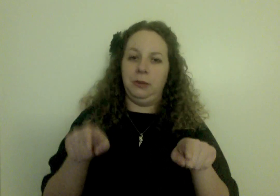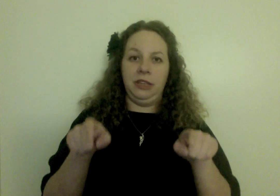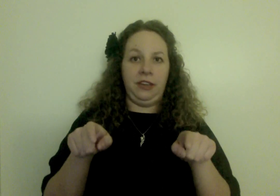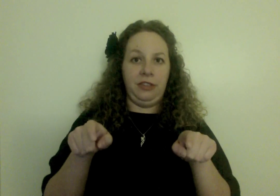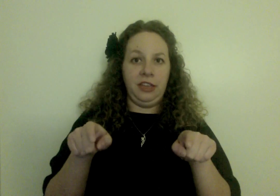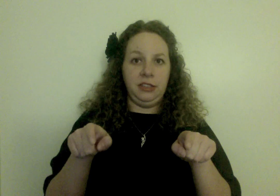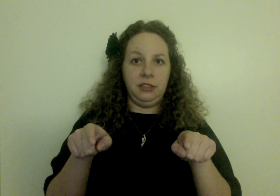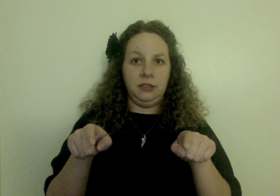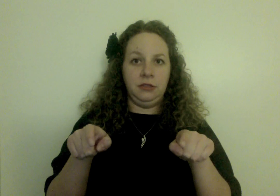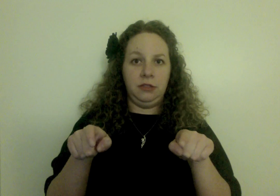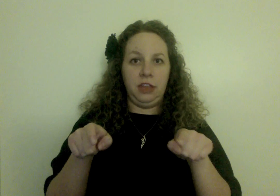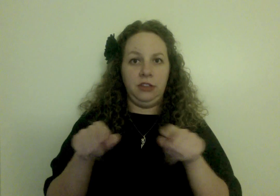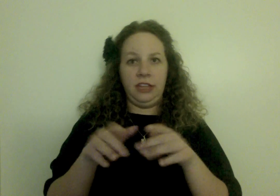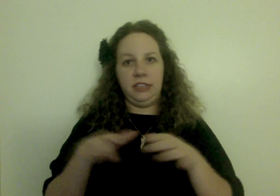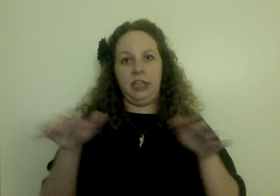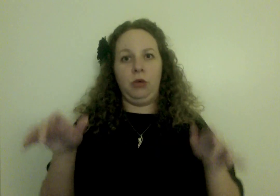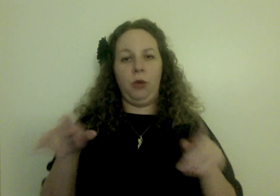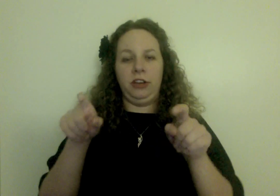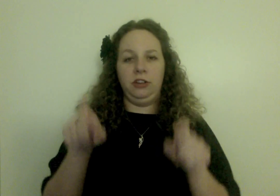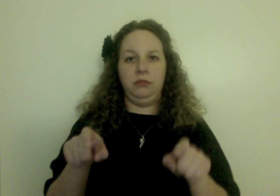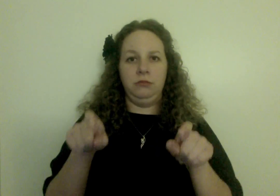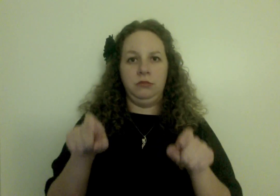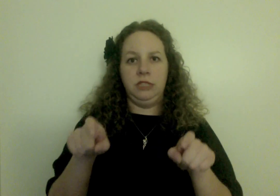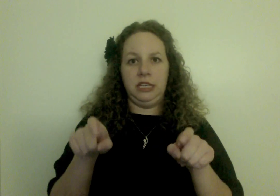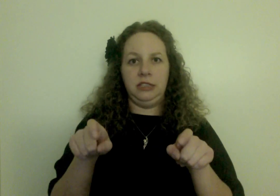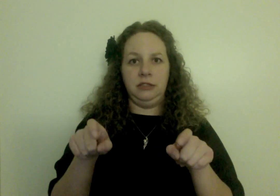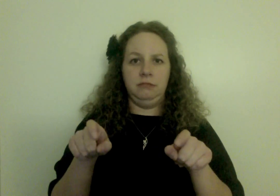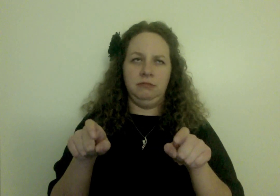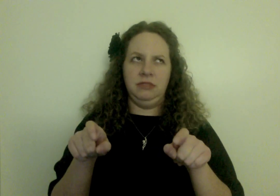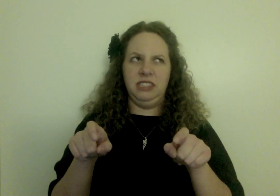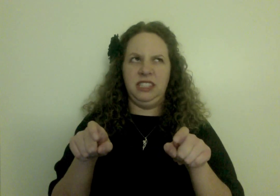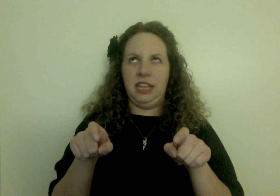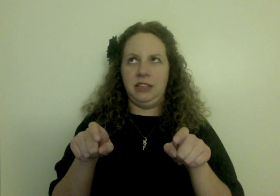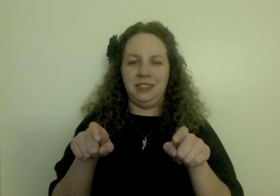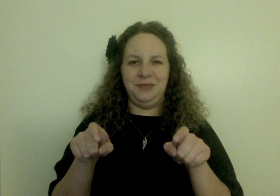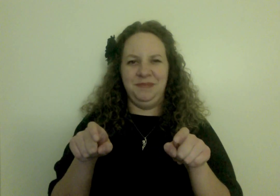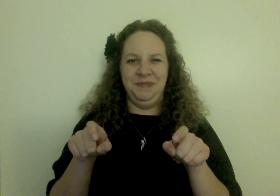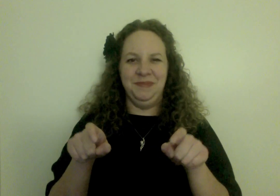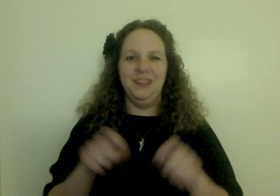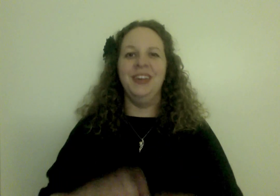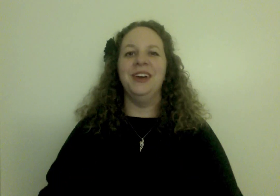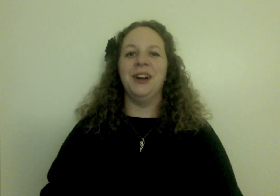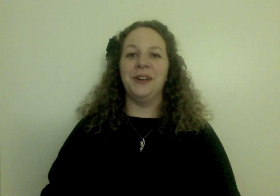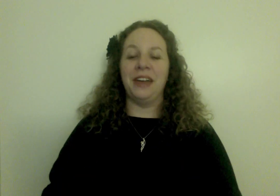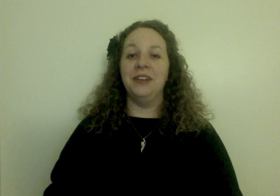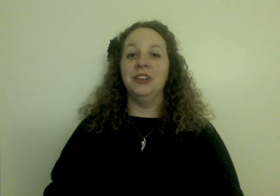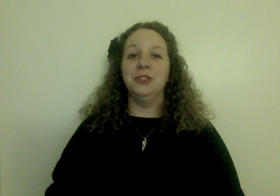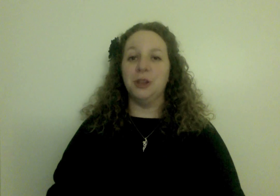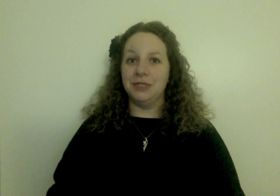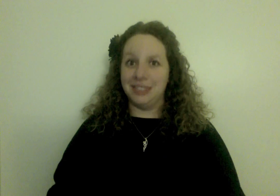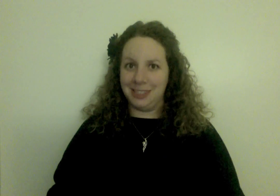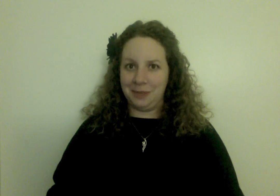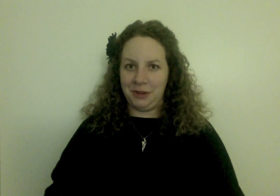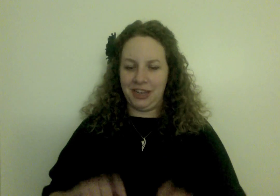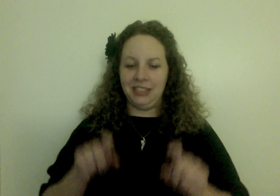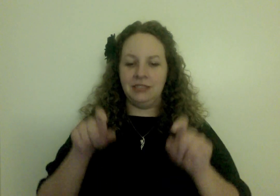like this, and your legs like a wider sitting stance. Okay, so to summarize, you